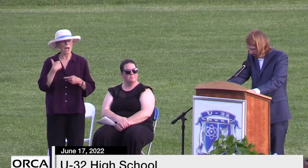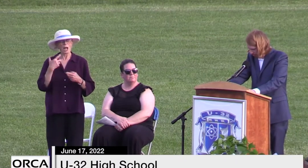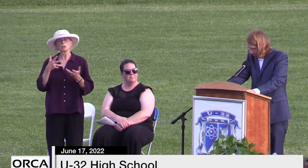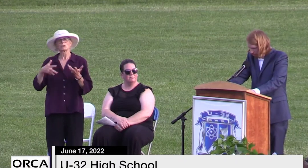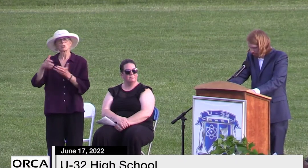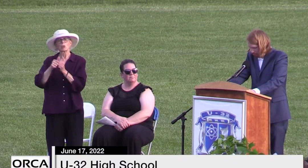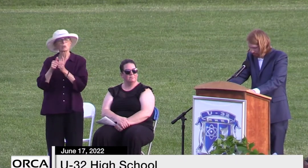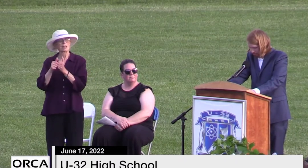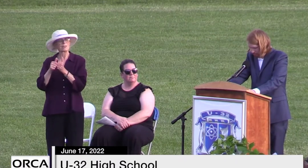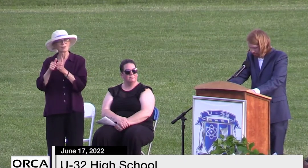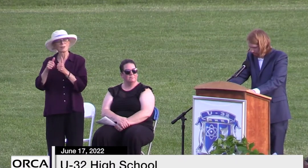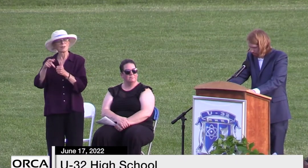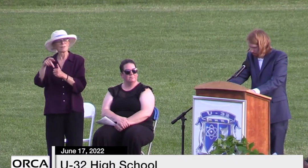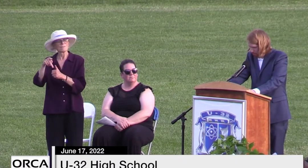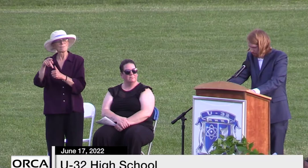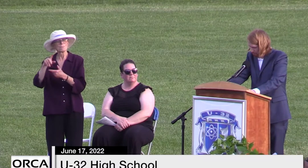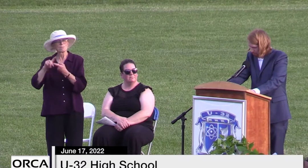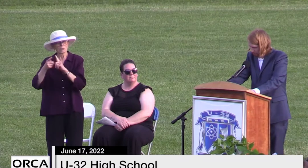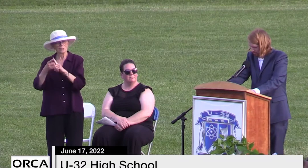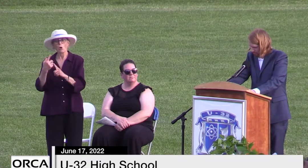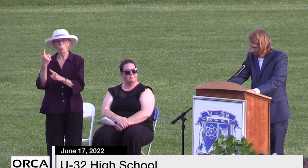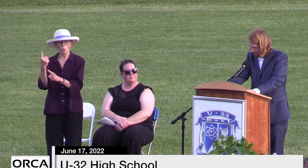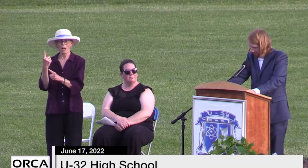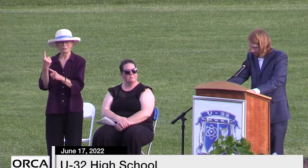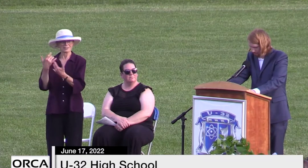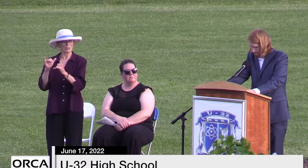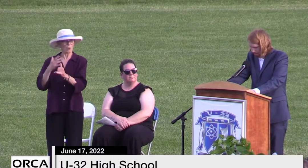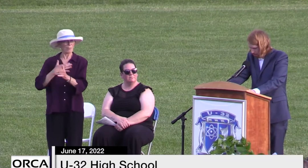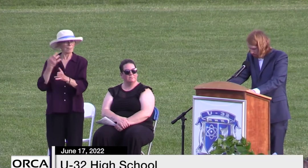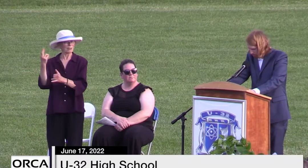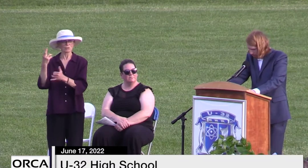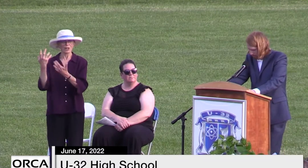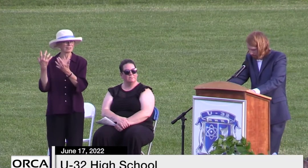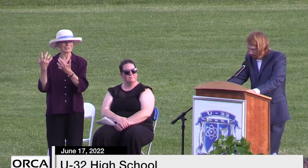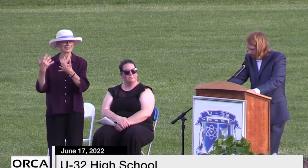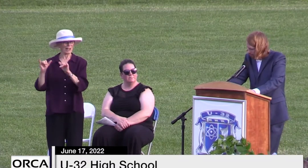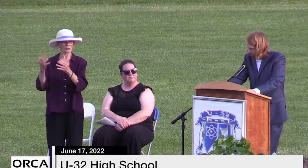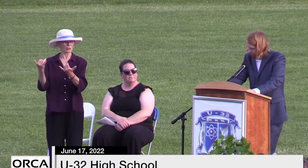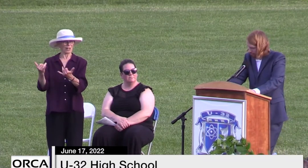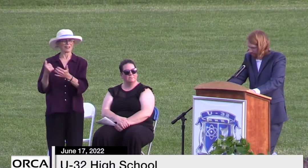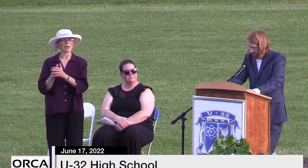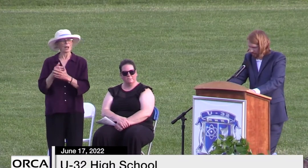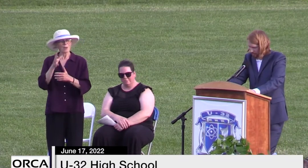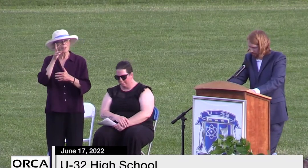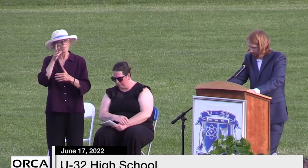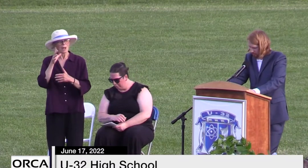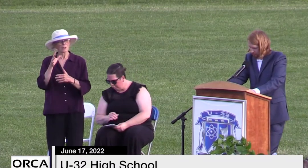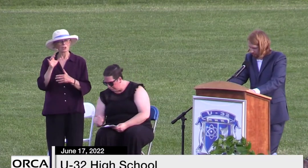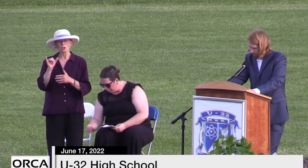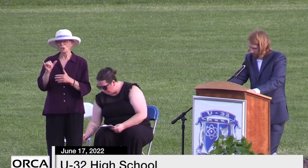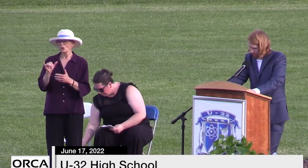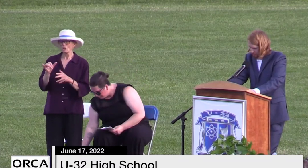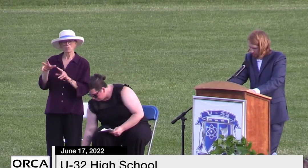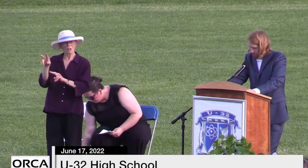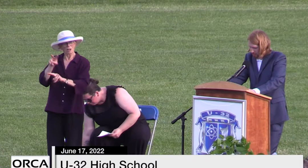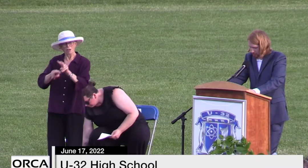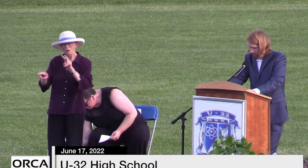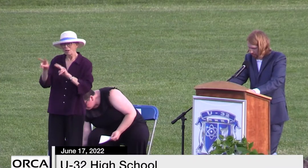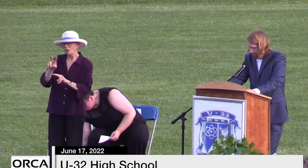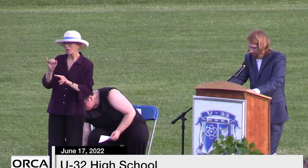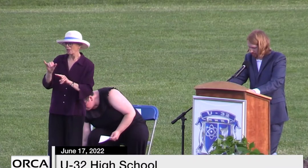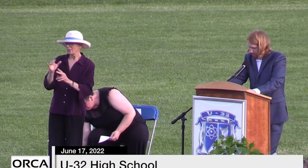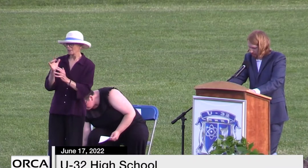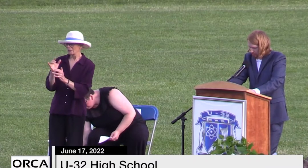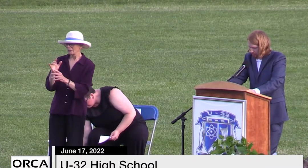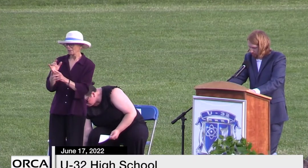my peers, one of them who is still one of my best friends to this day. Well, my mom hadn't really seen me hang out with kids that were my age, and